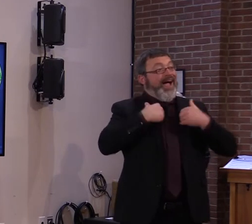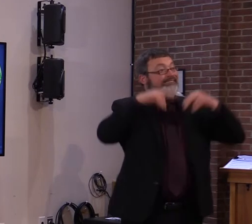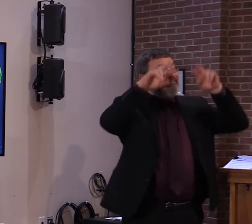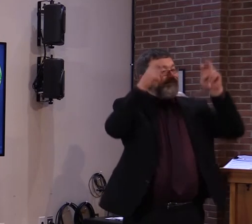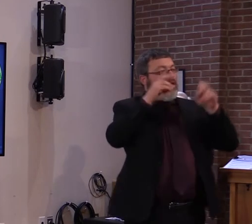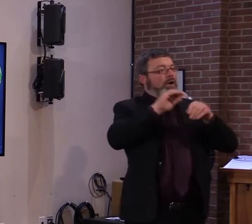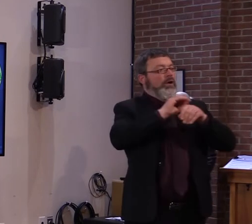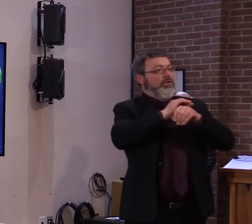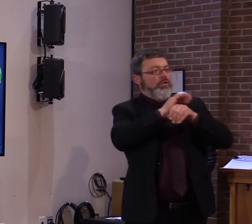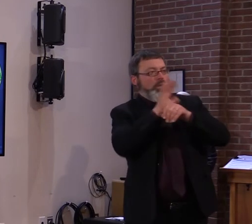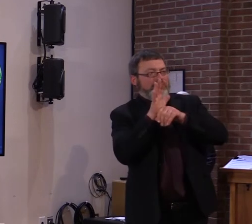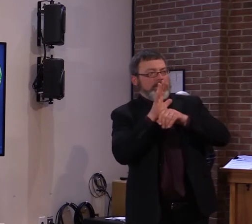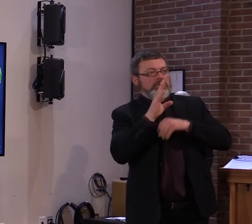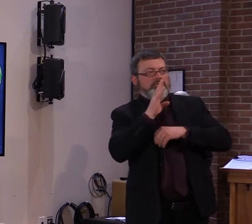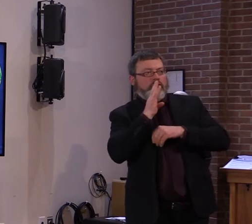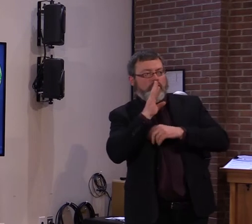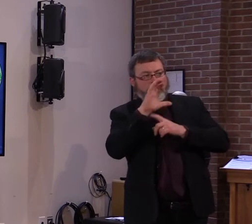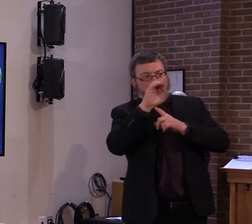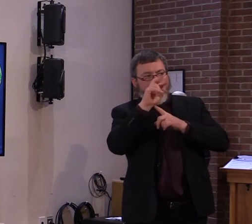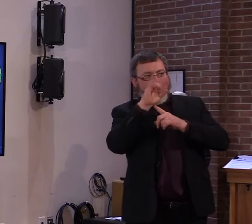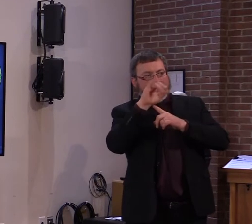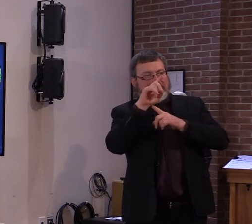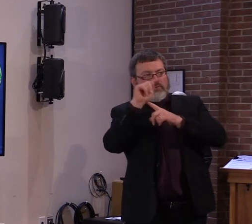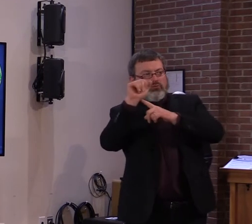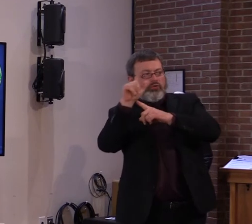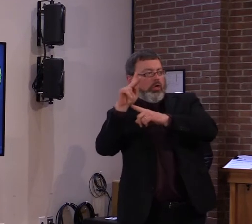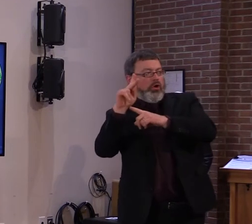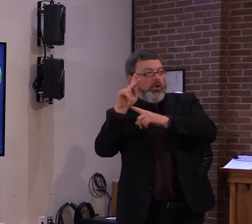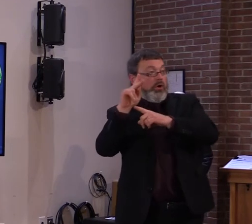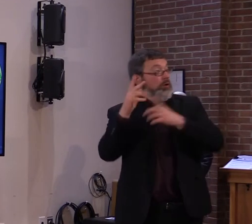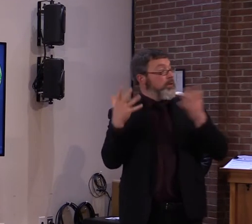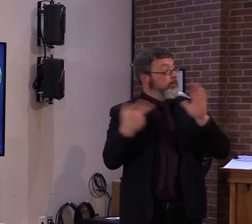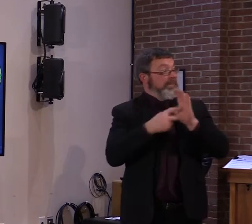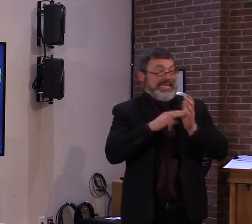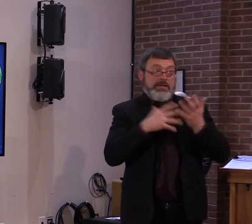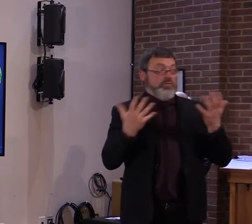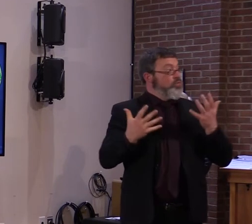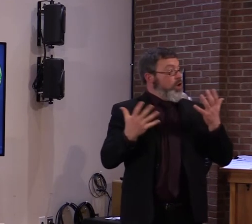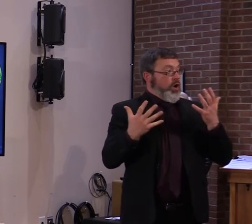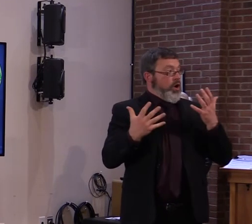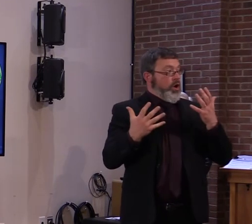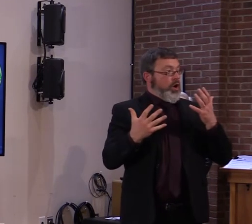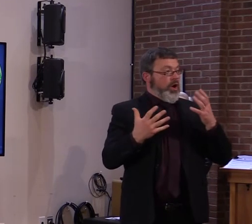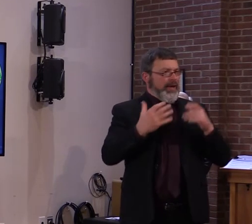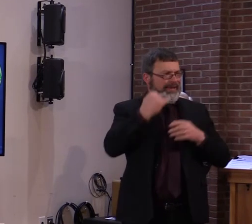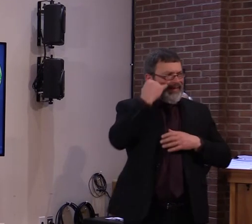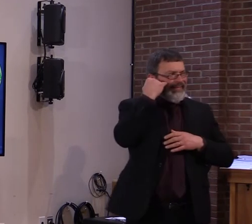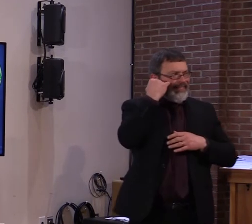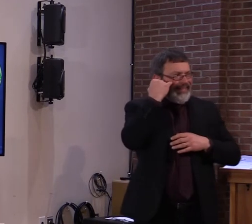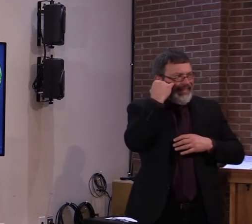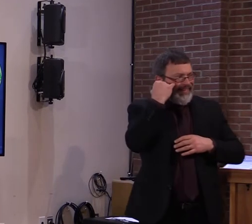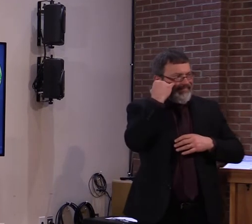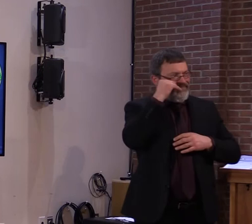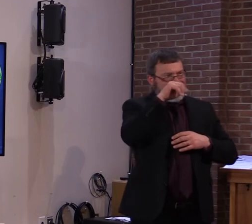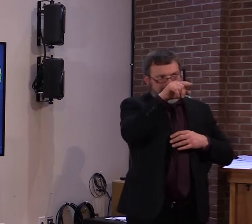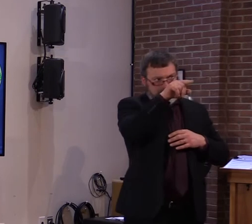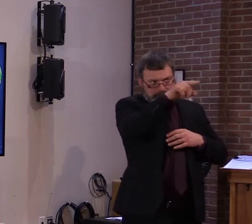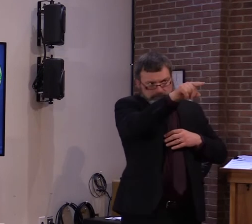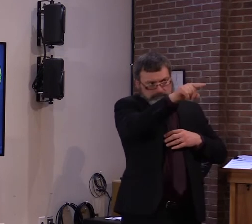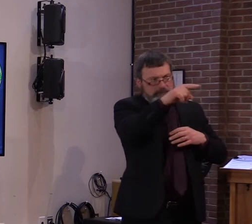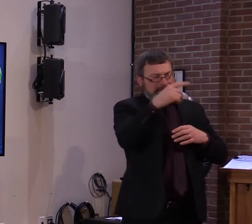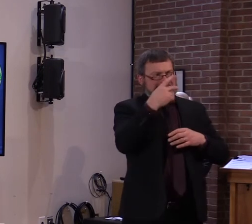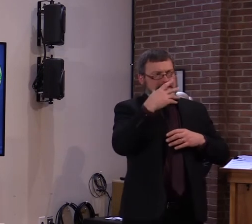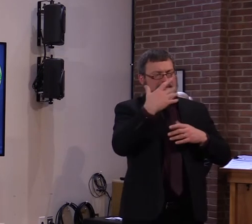feel safe. Blaming and shaming may actually increase pushback and the likelihood of